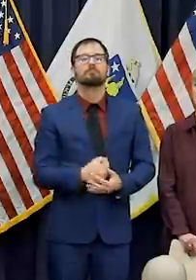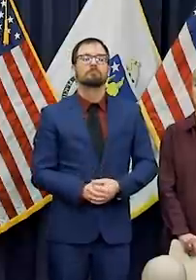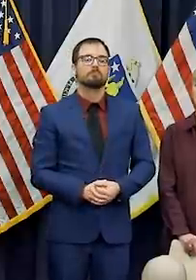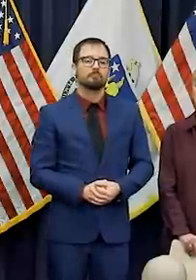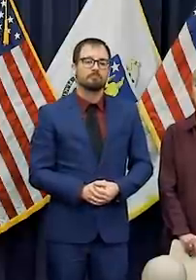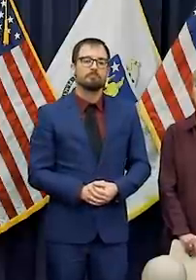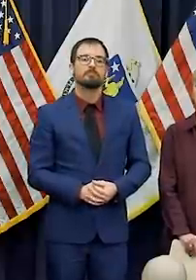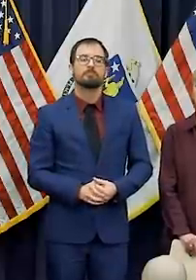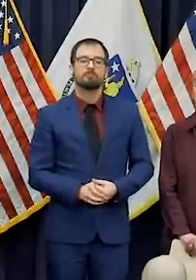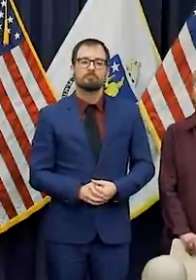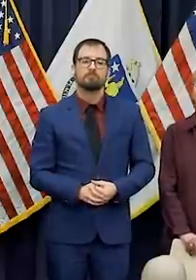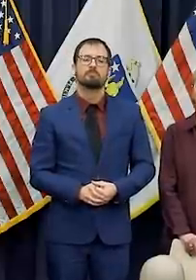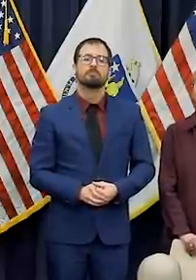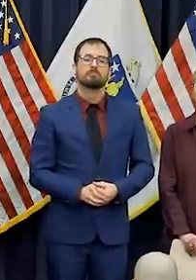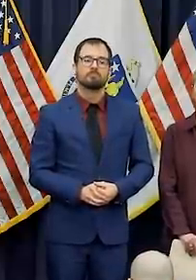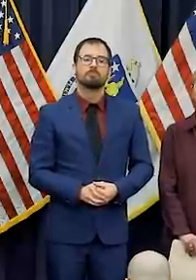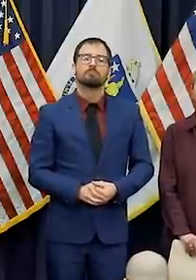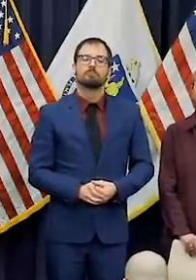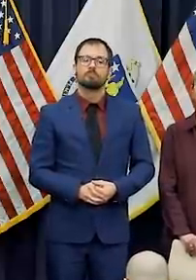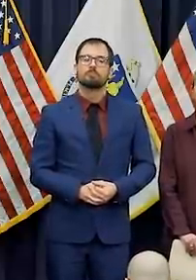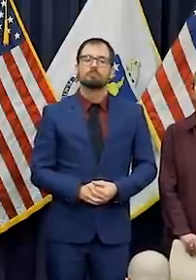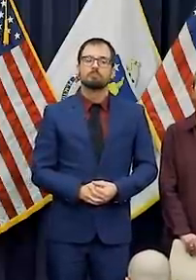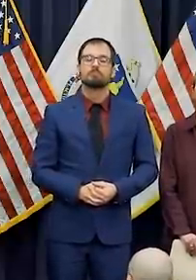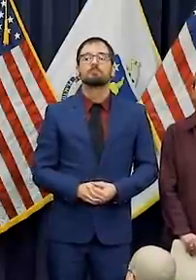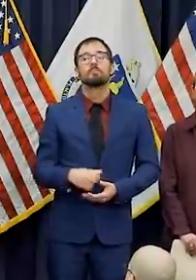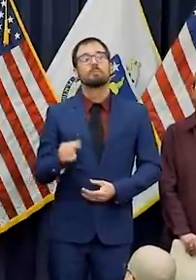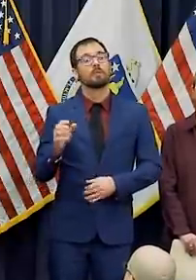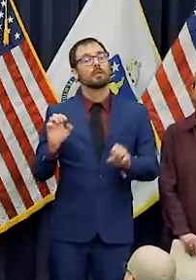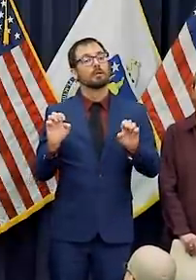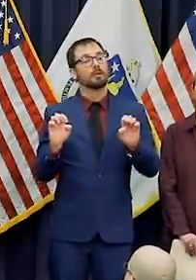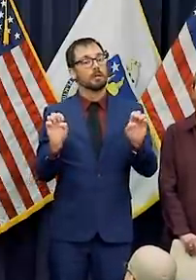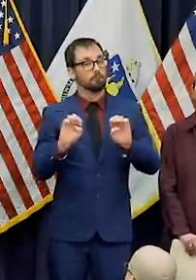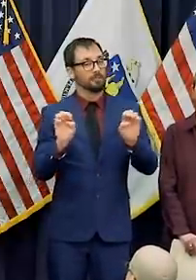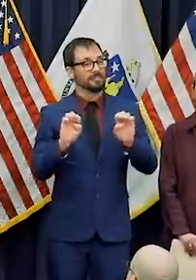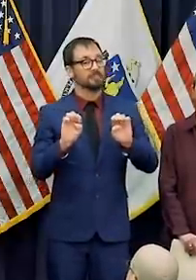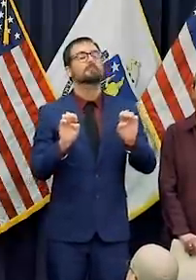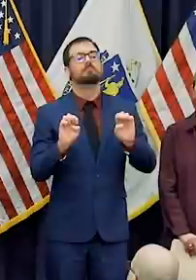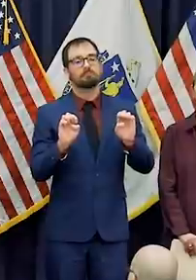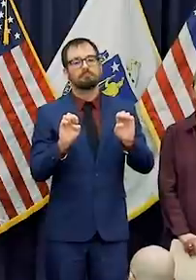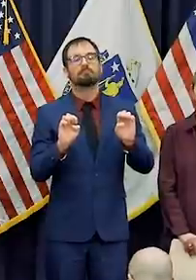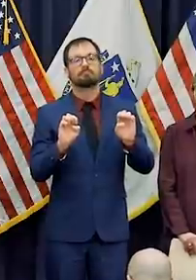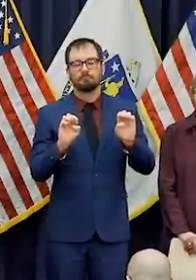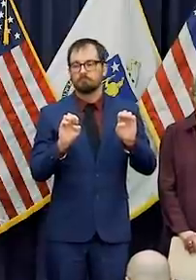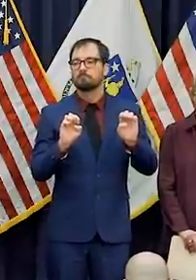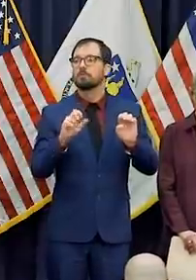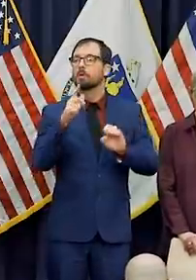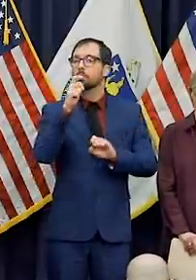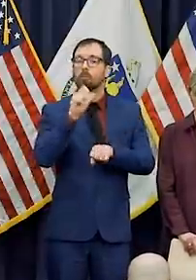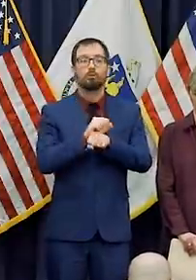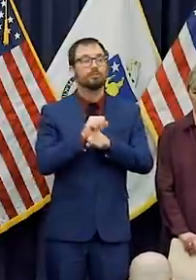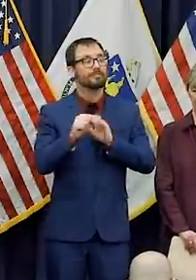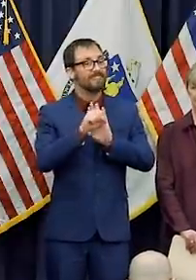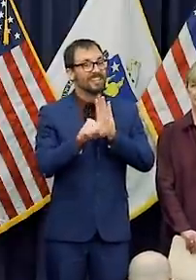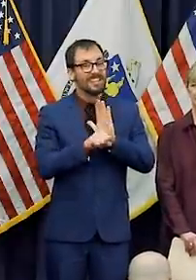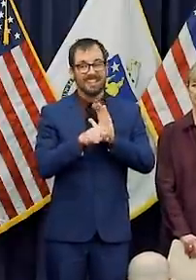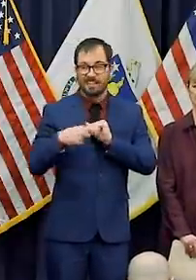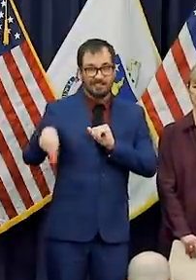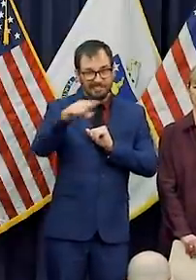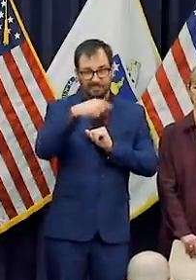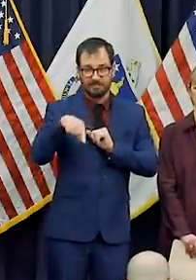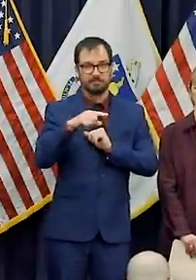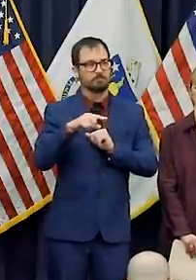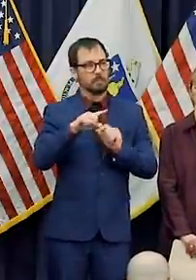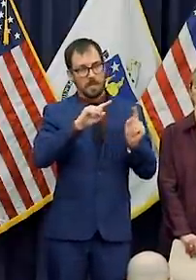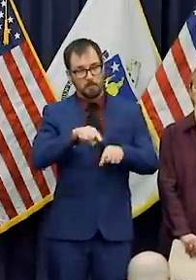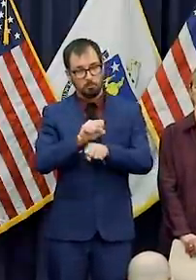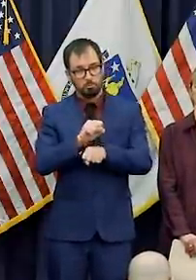who are designated by their manager to be critical to our response to COVID-19. Managers will be